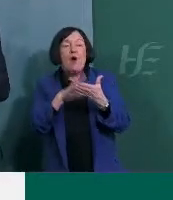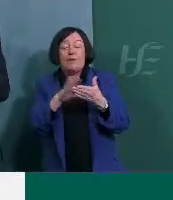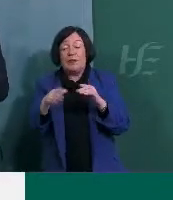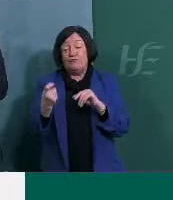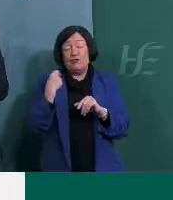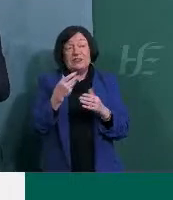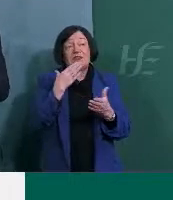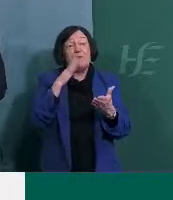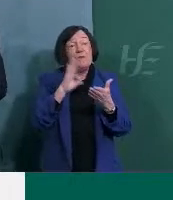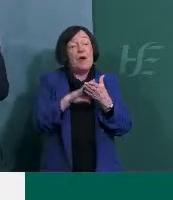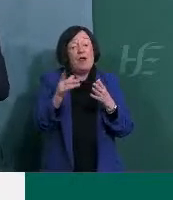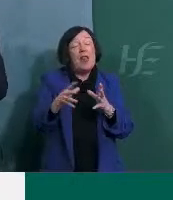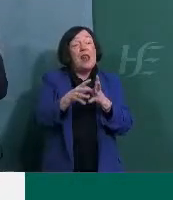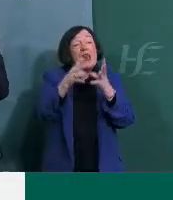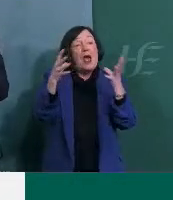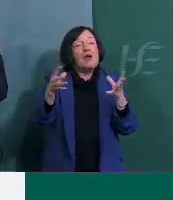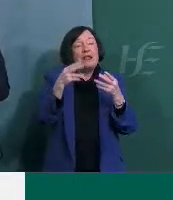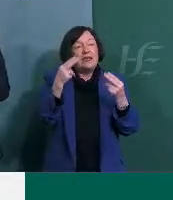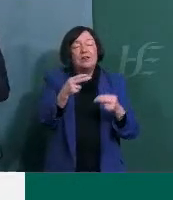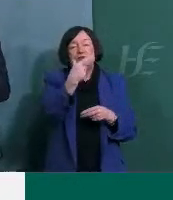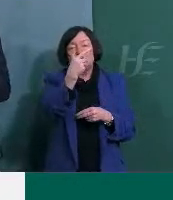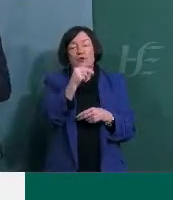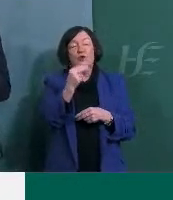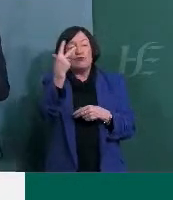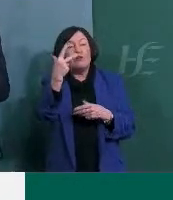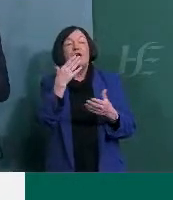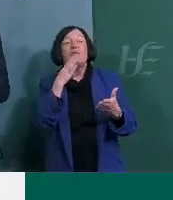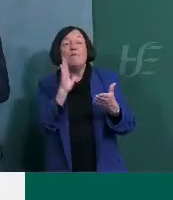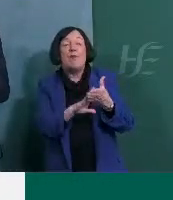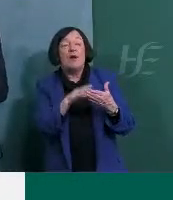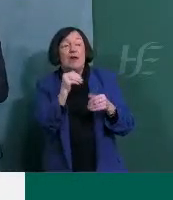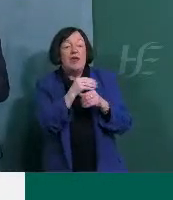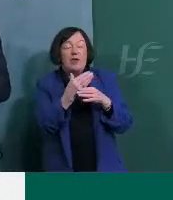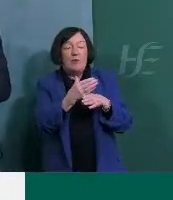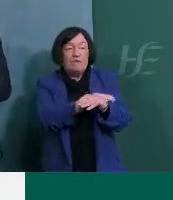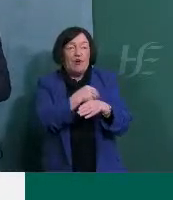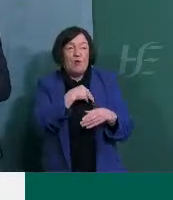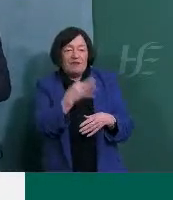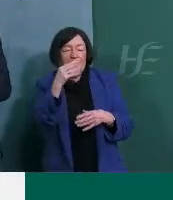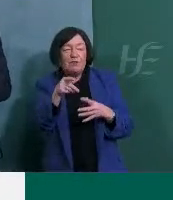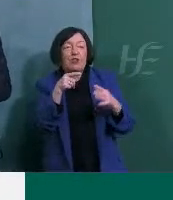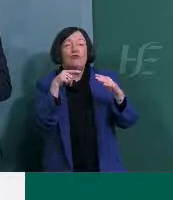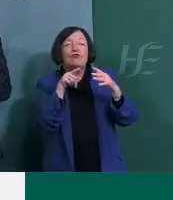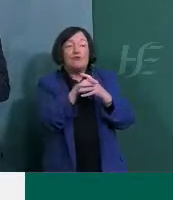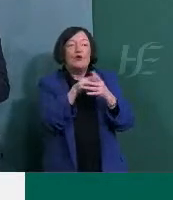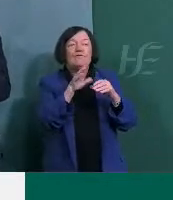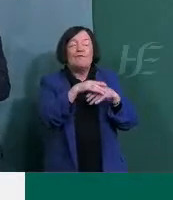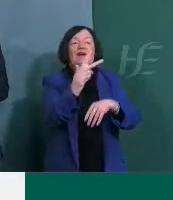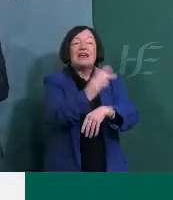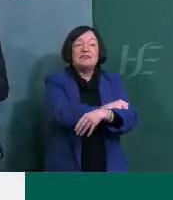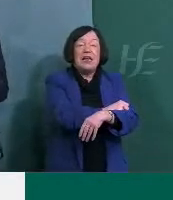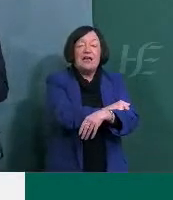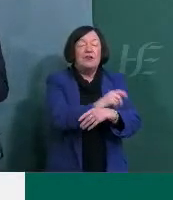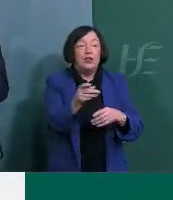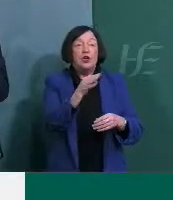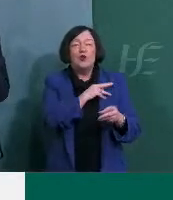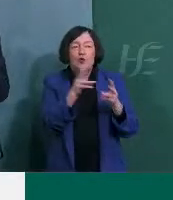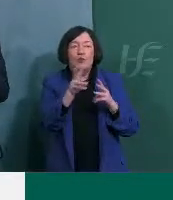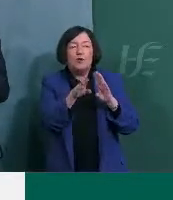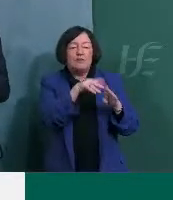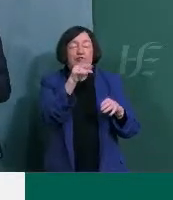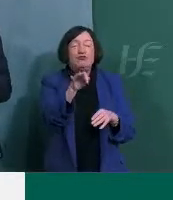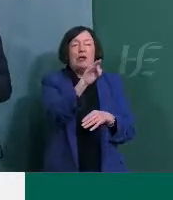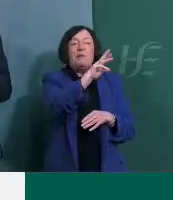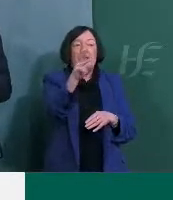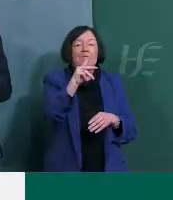the appointments are larger is some people obviously require 2 or 3 appointments in terms of before we can finally get them through in terms of vaccination. So look, good work through GPs,